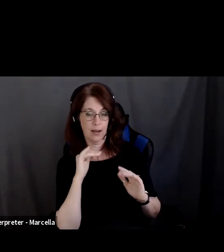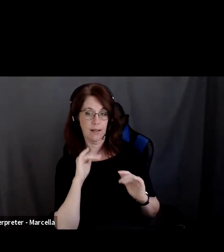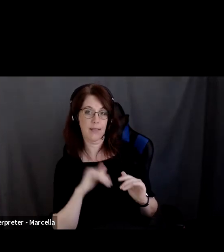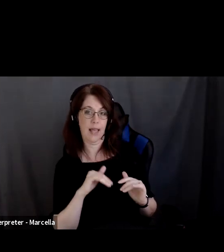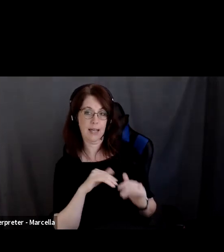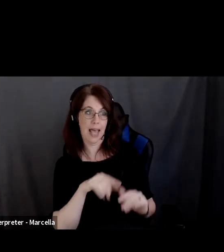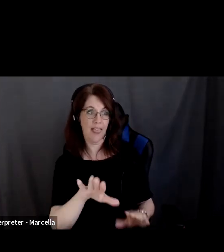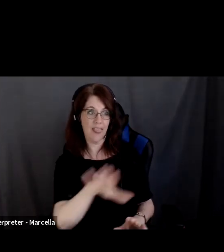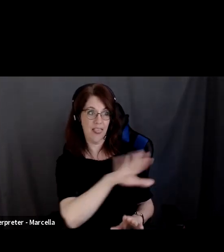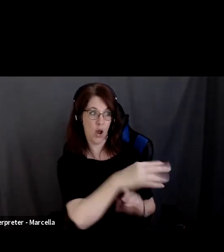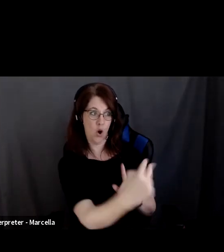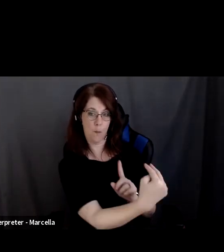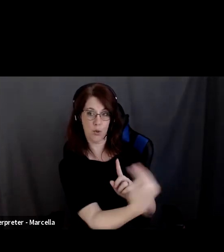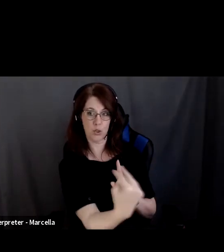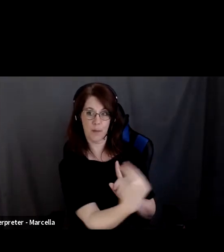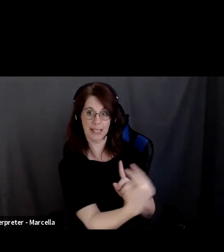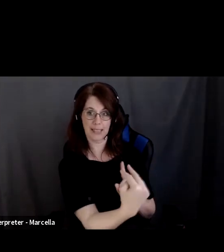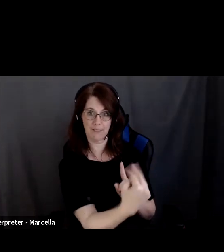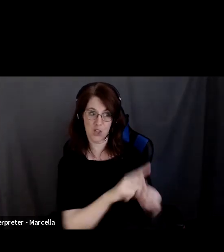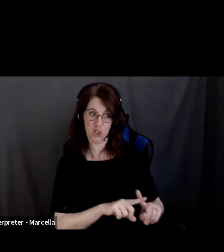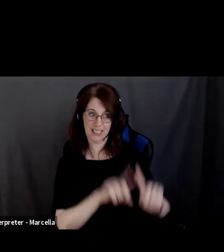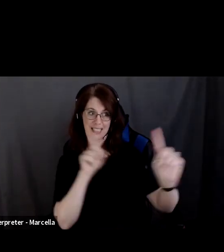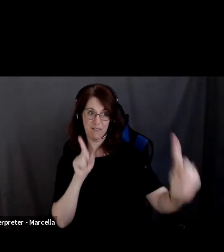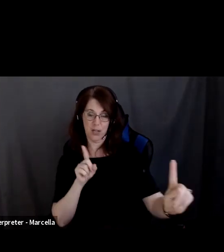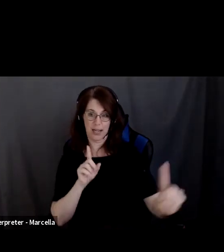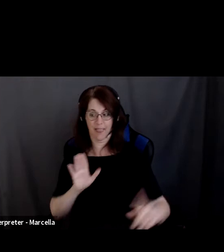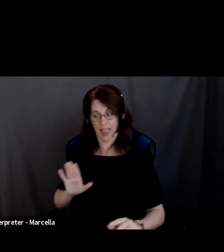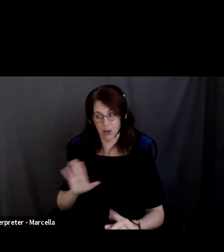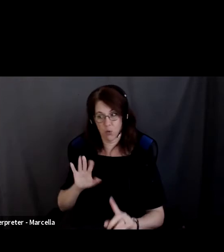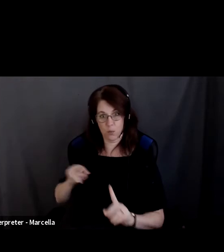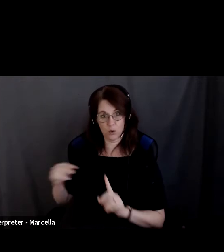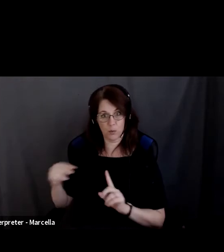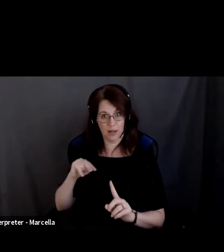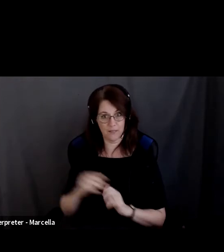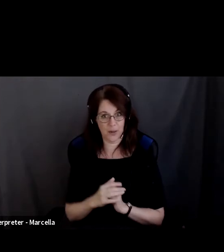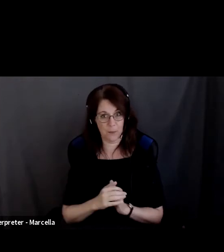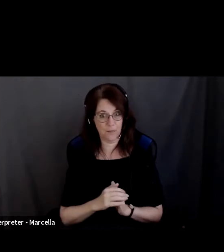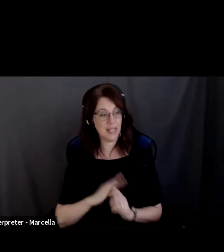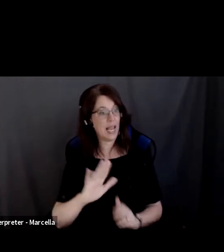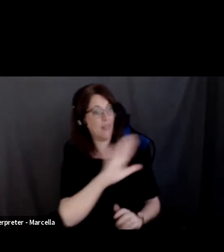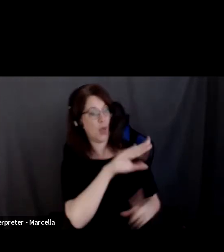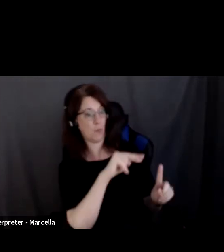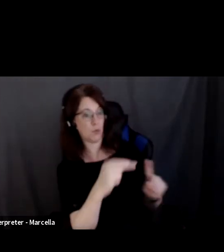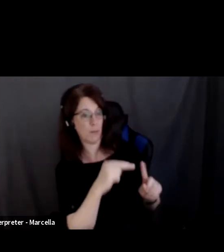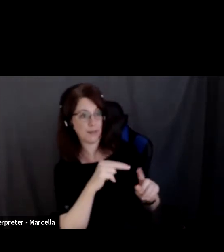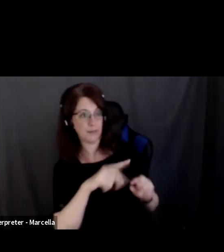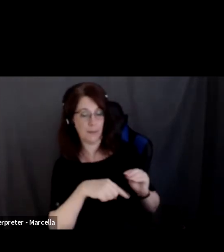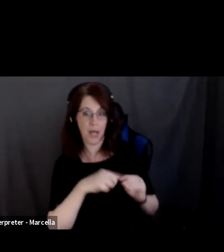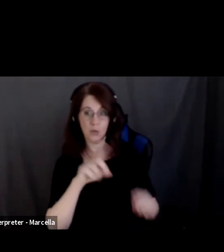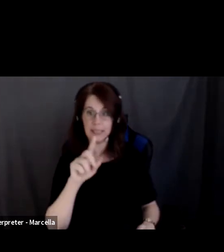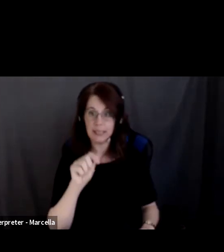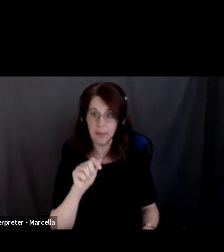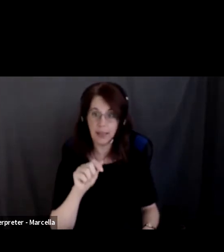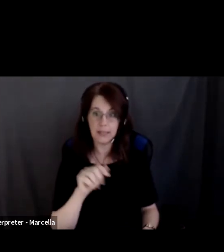their perspectives on things may be very different. Their perspectives on disability, on